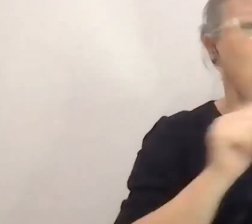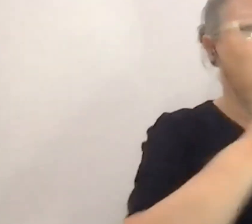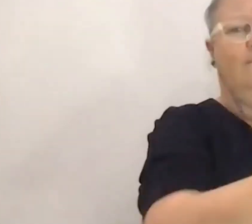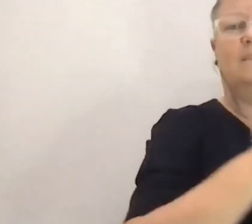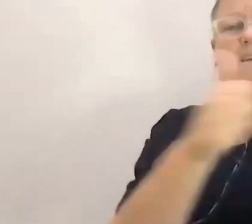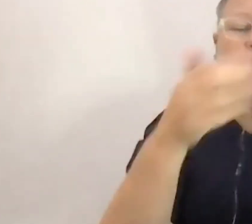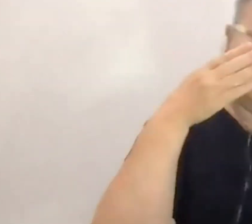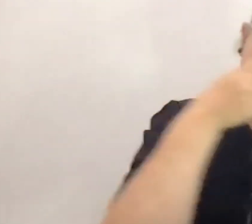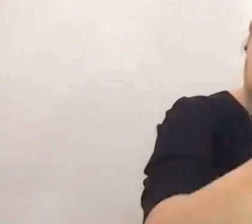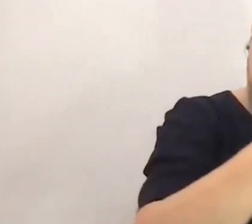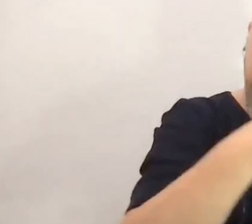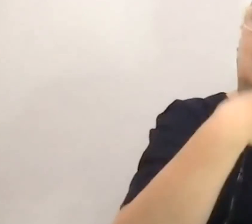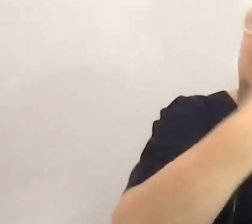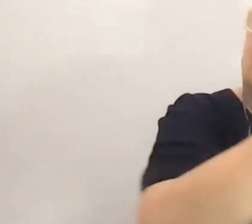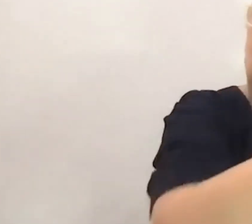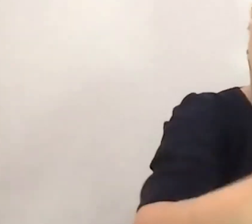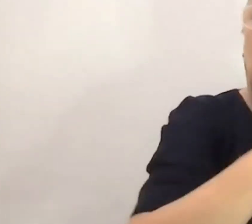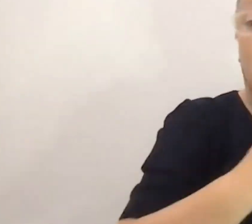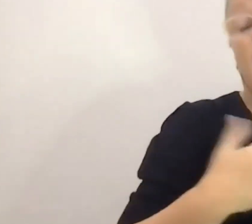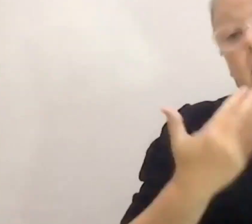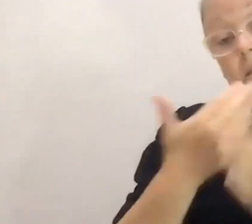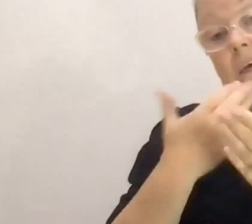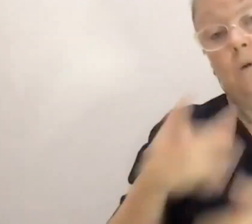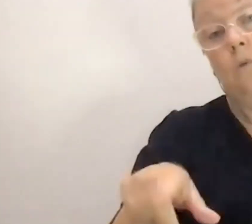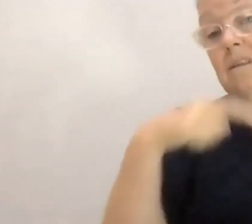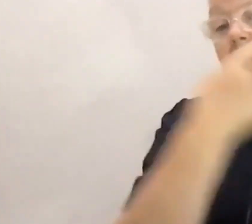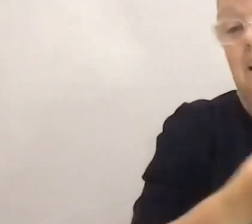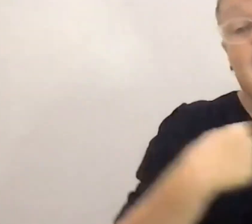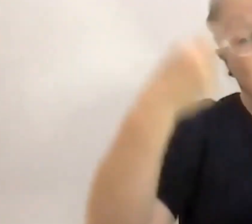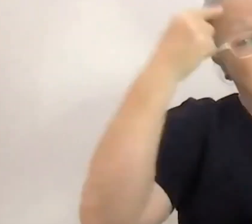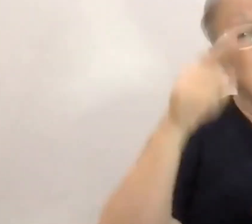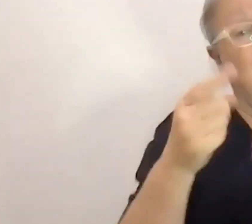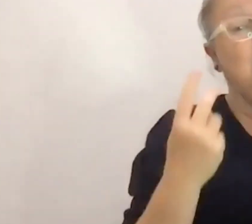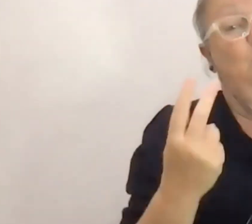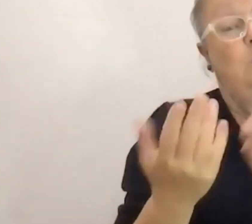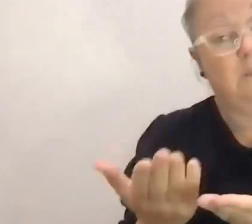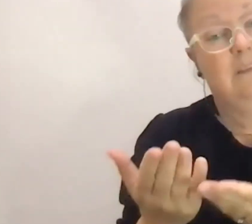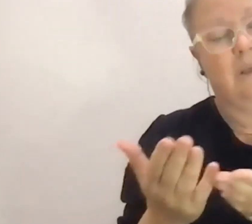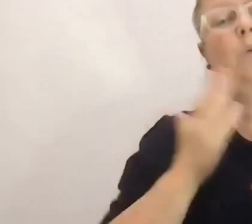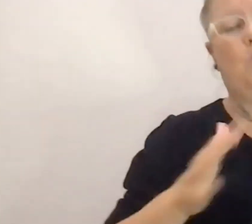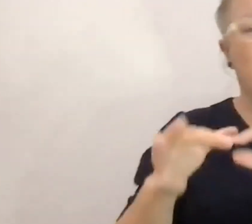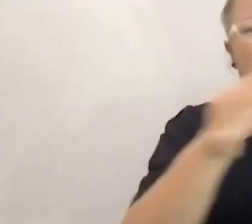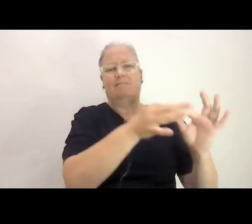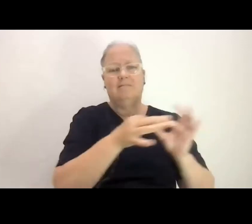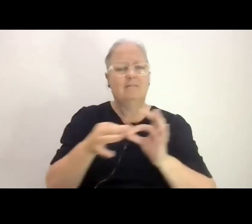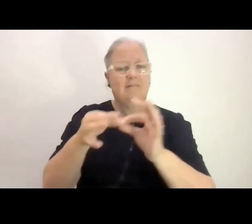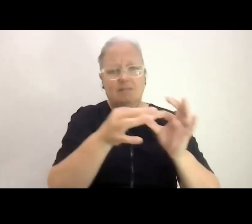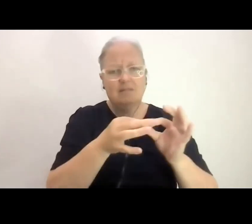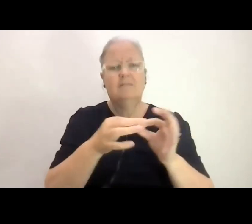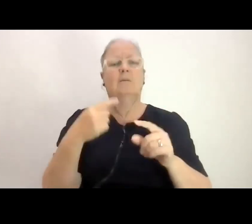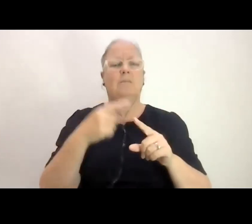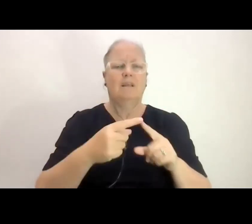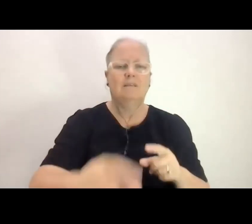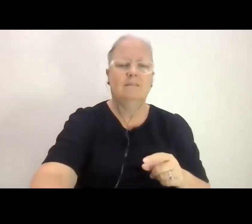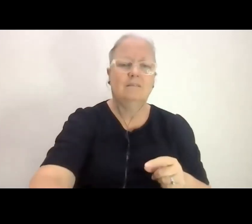And so thank you for mentioning that, because I think it's really important, and also looking at resource mobilization to support a lot of the activities that are